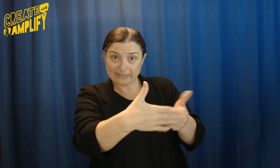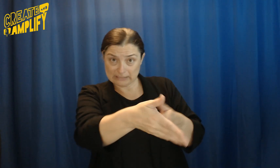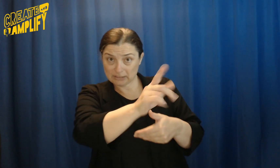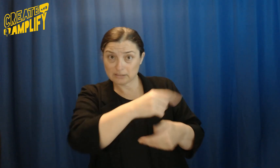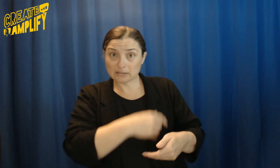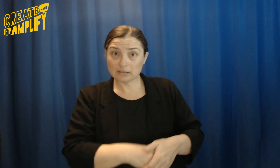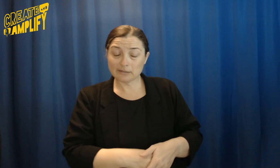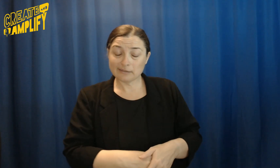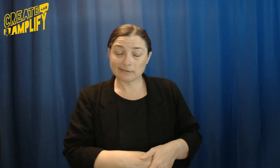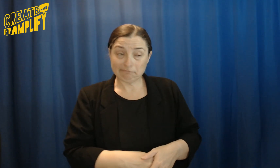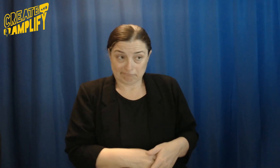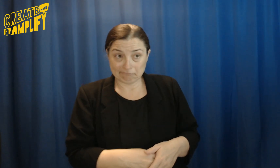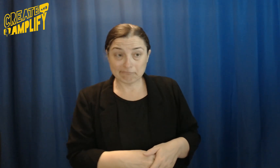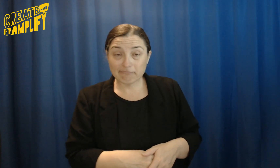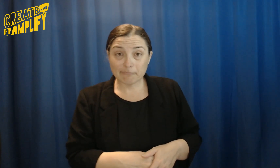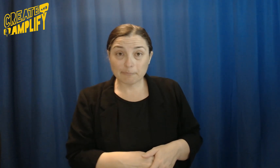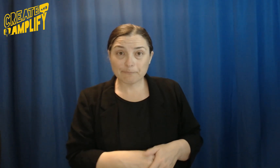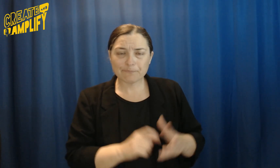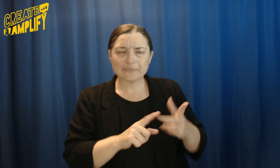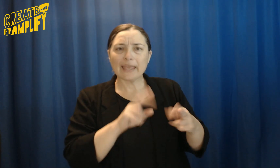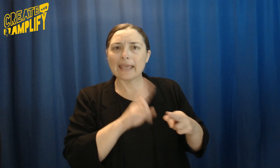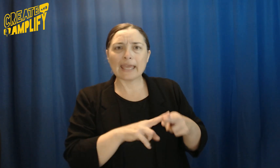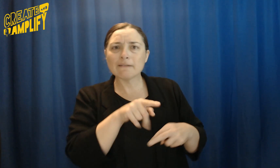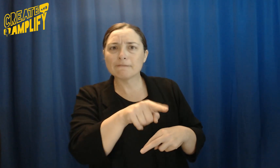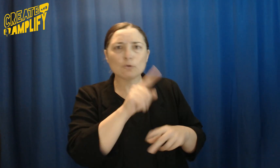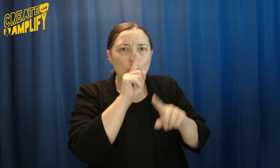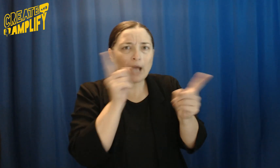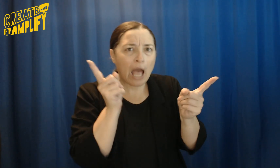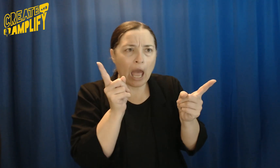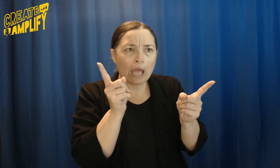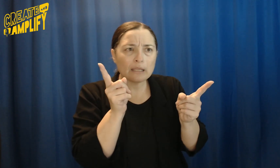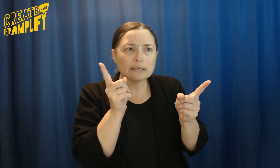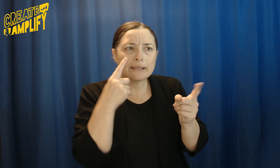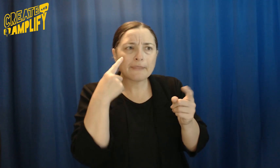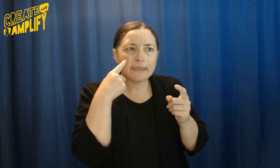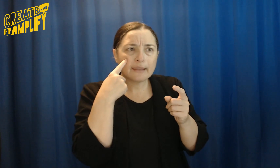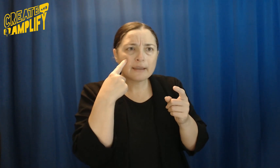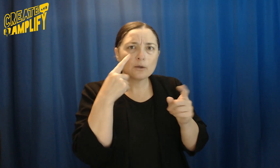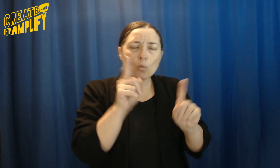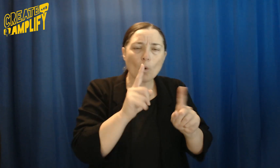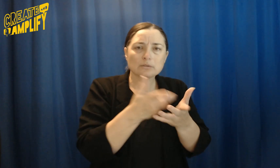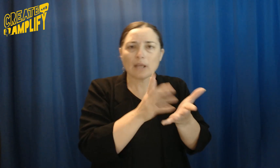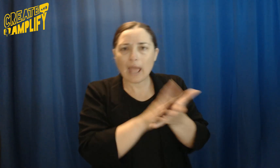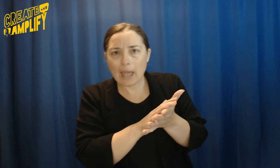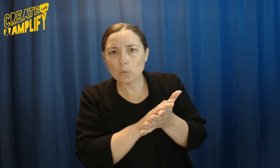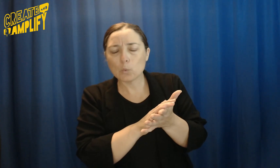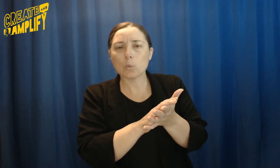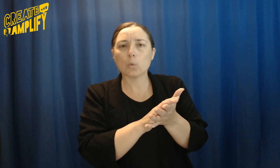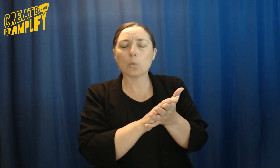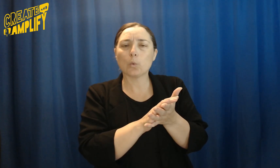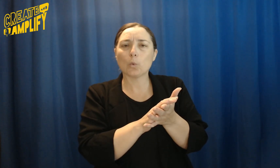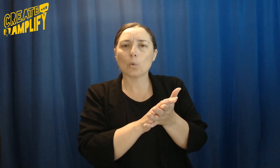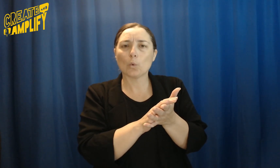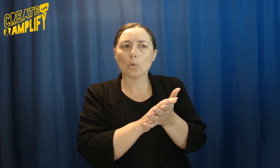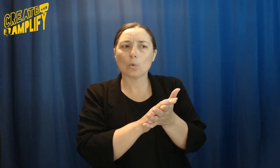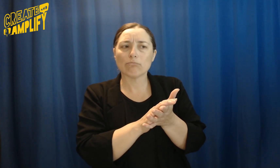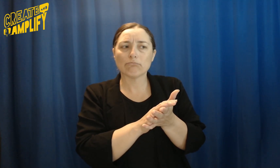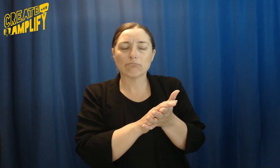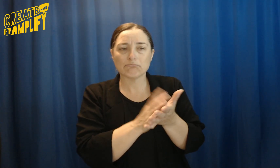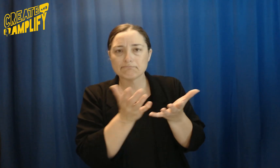And if there is something stopping you, think about what that is and if you care enough about the thing to work